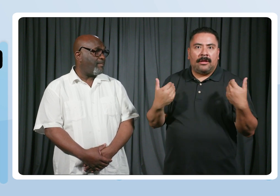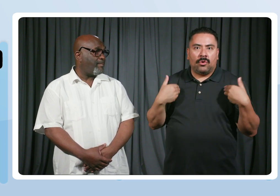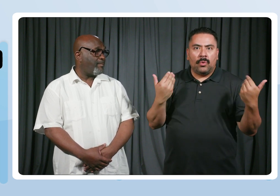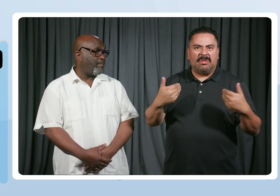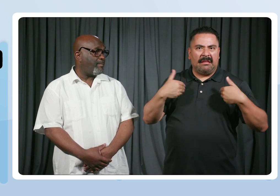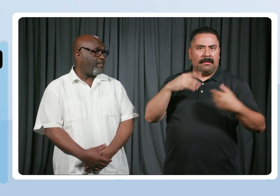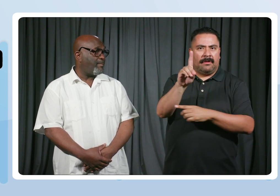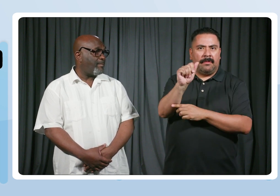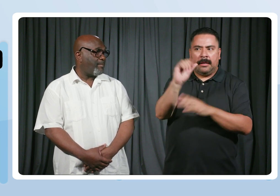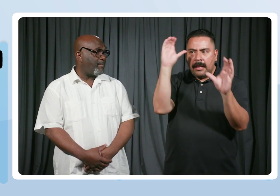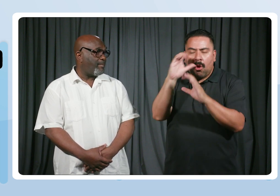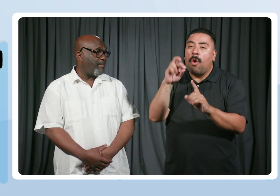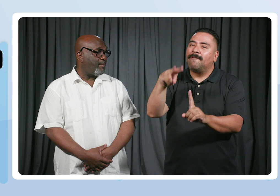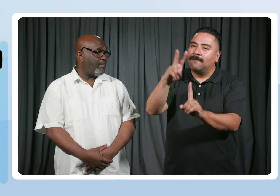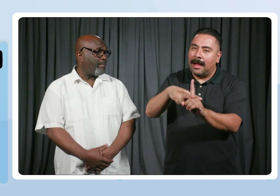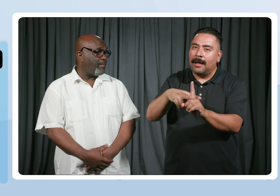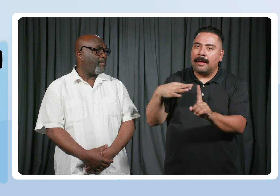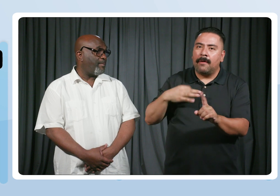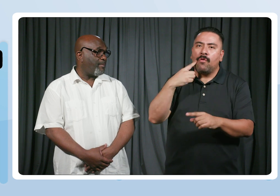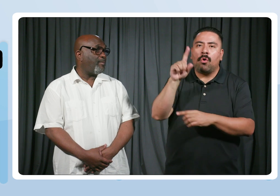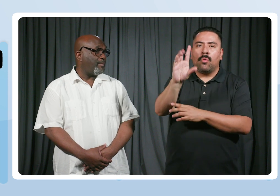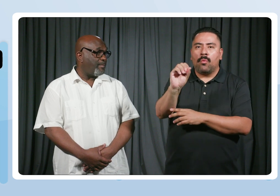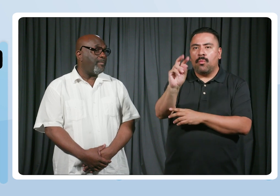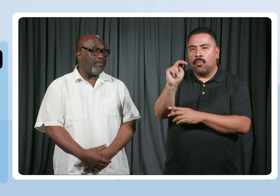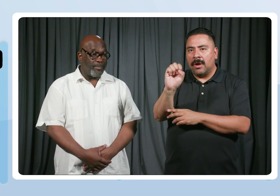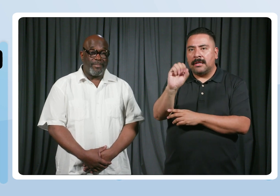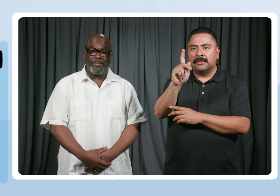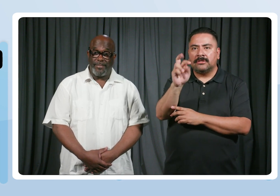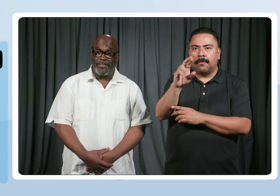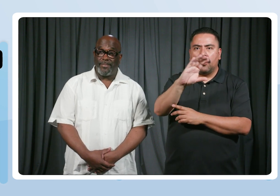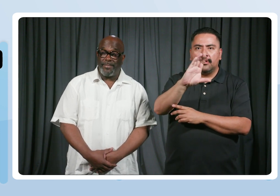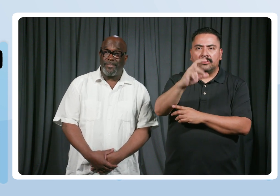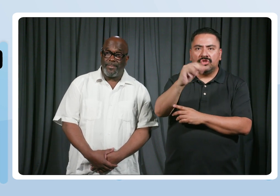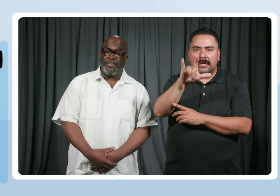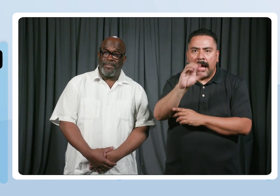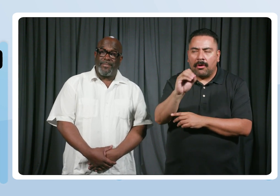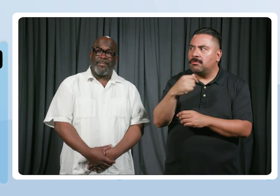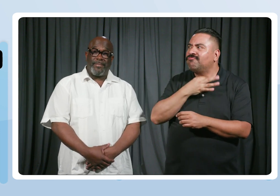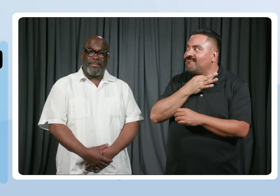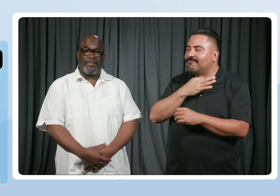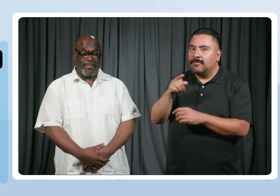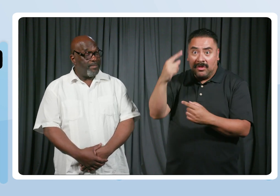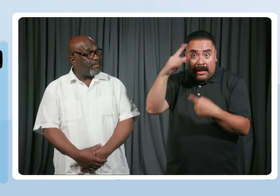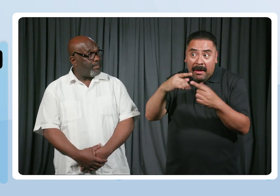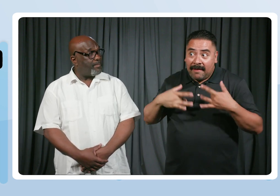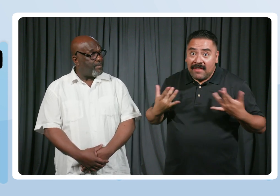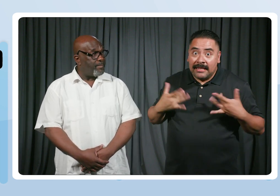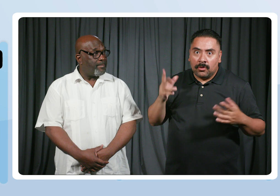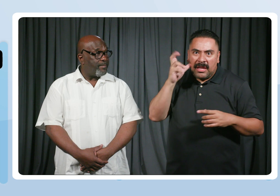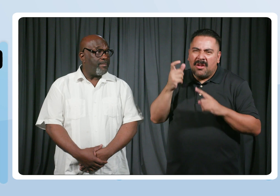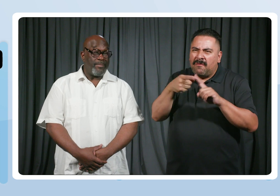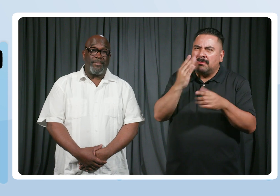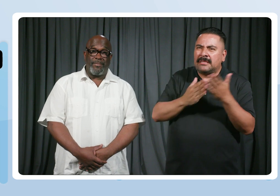disabilities to find or apply for One Summer Chicago. Just wanted to get any reactions or what you thought about that event. We're going to hear